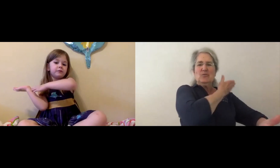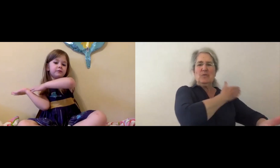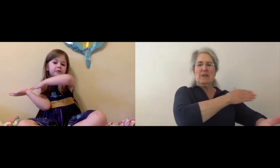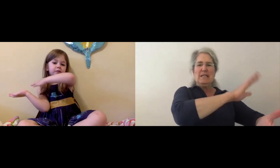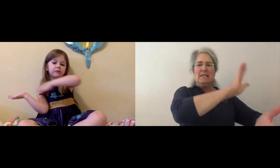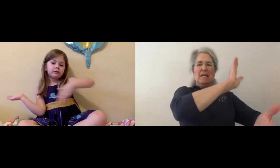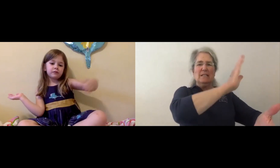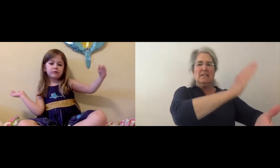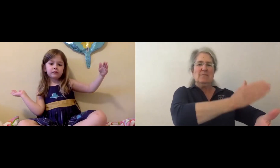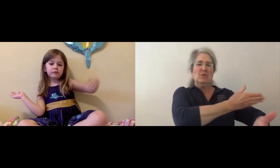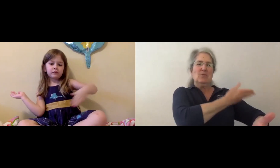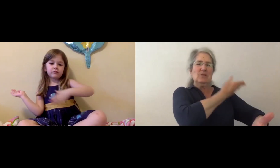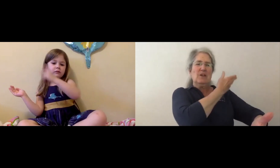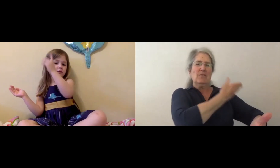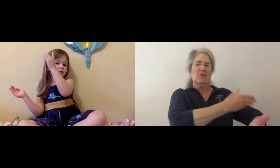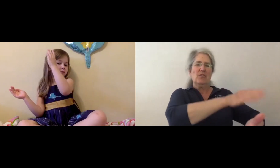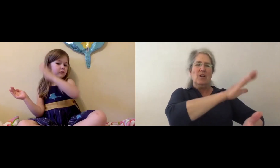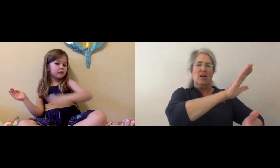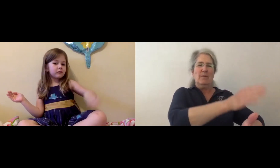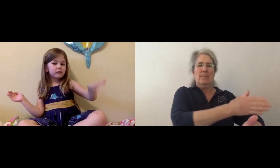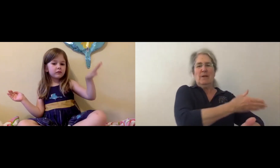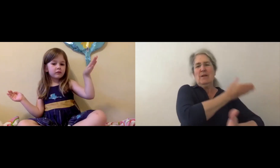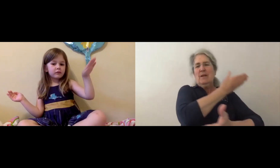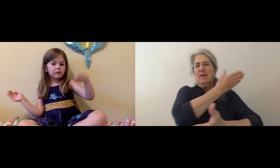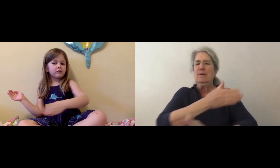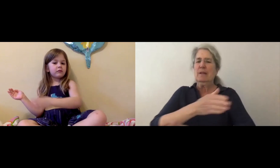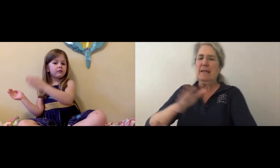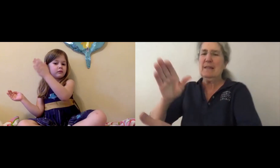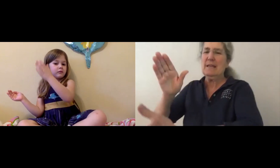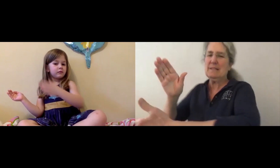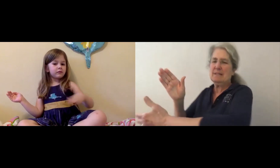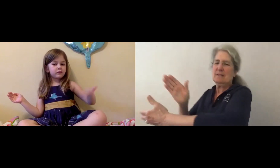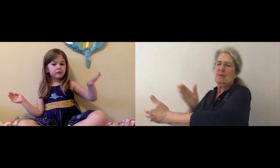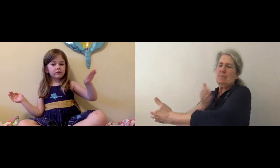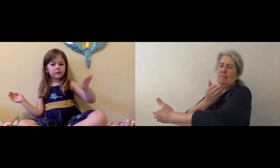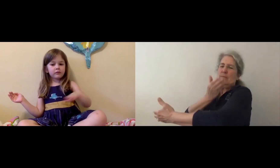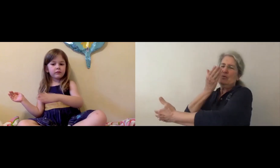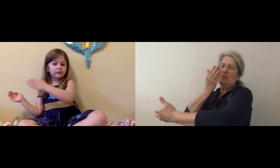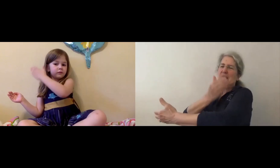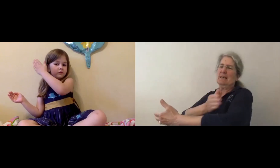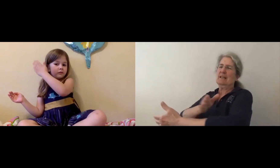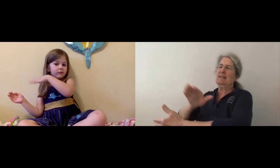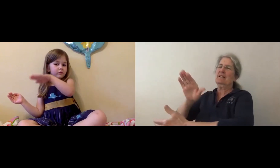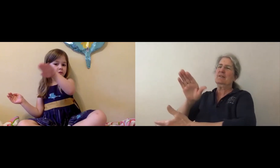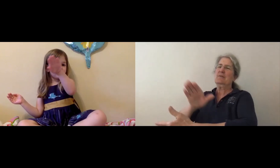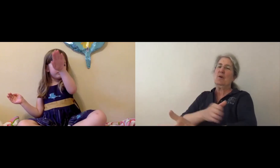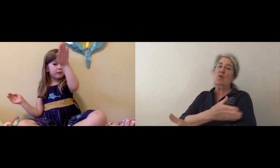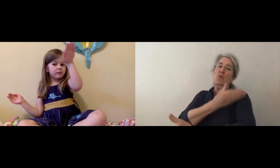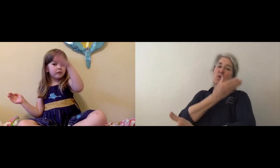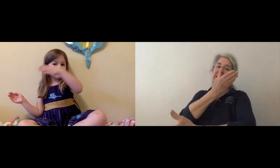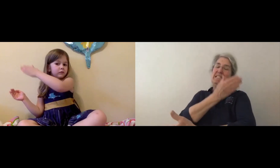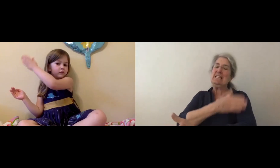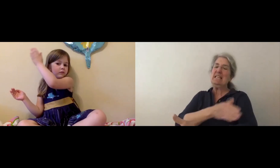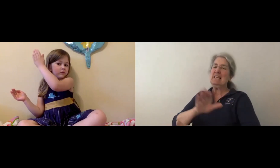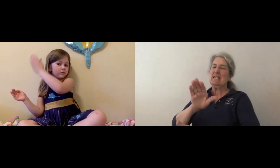of conducting music over your arm. Like this. Music or